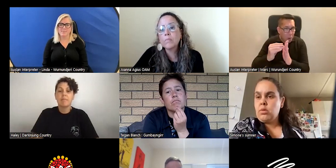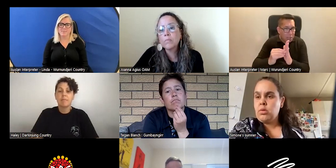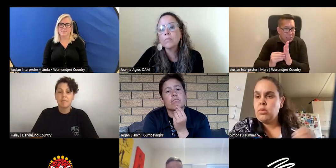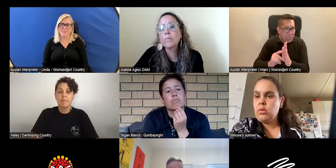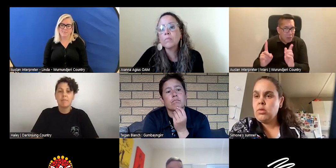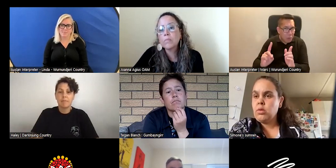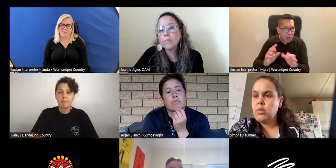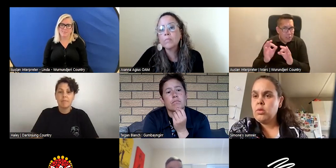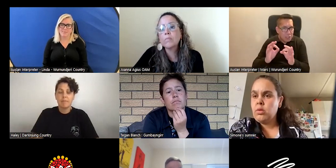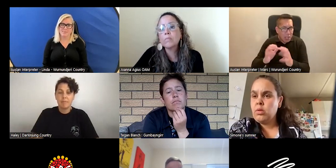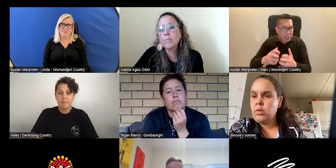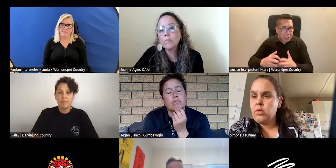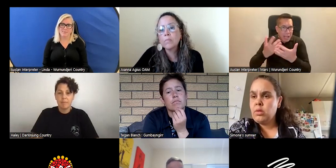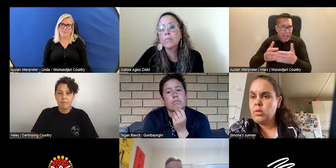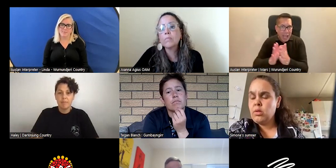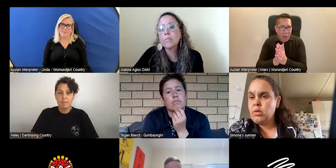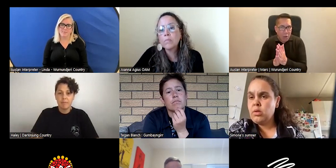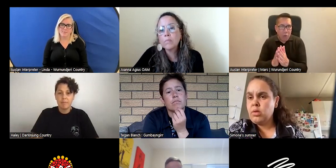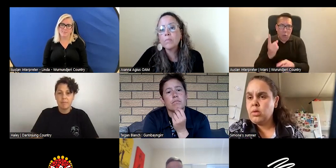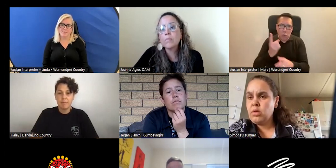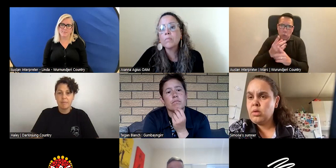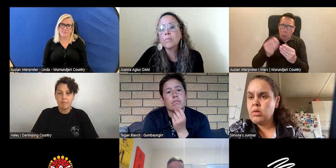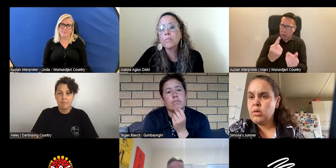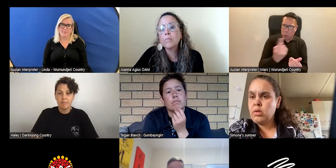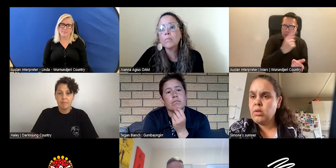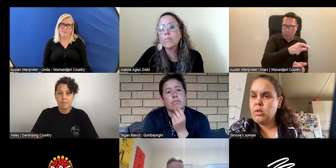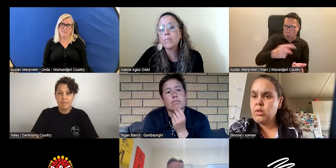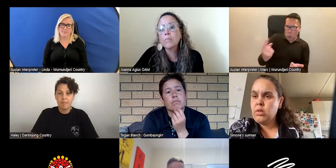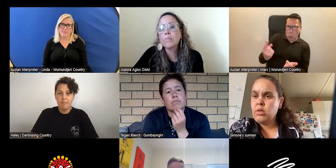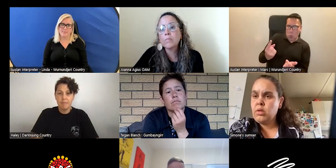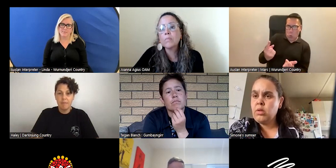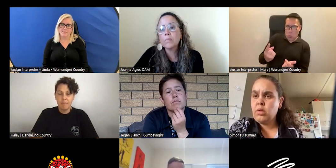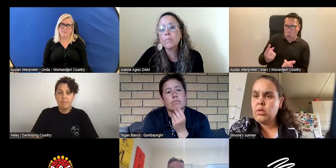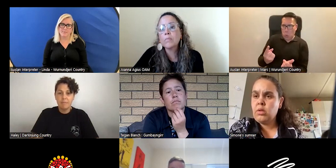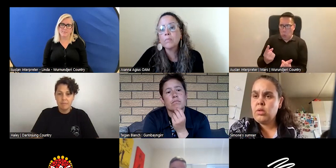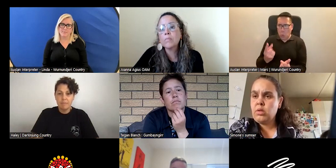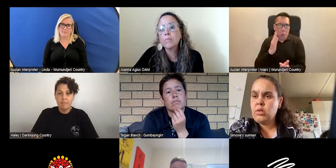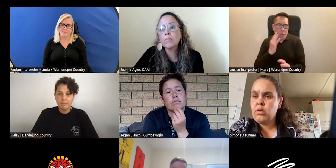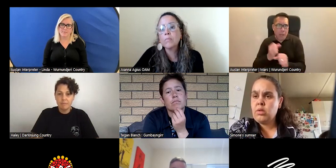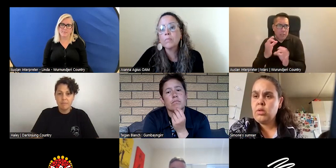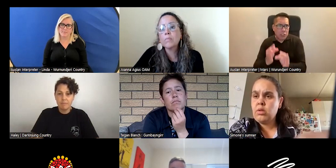implementing, how are you doing that, who are you consulting with, when are you making these decisions?